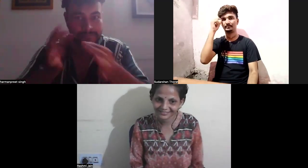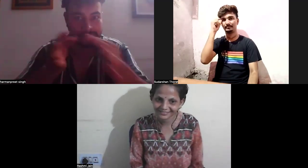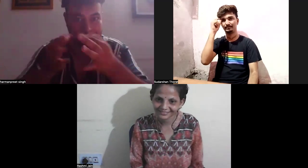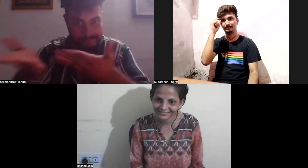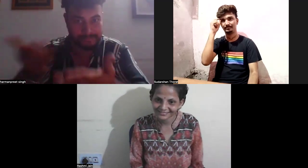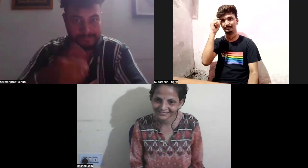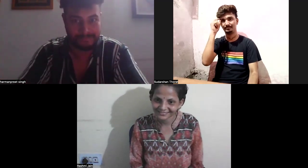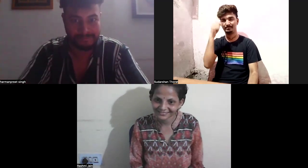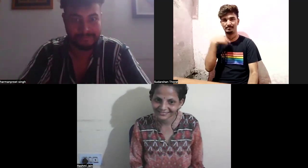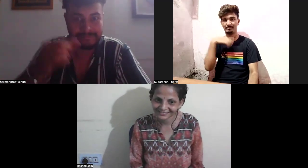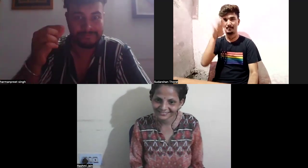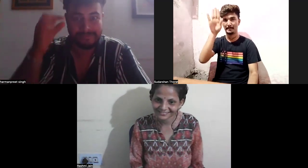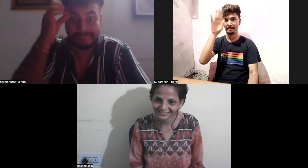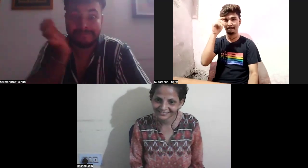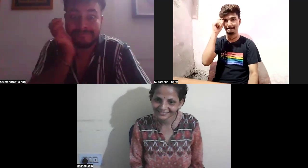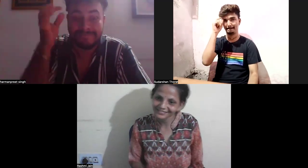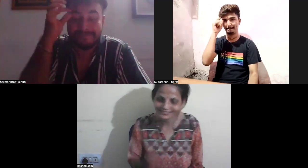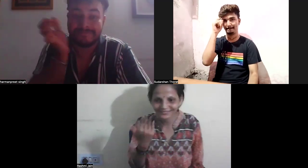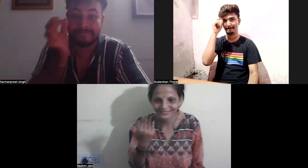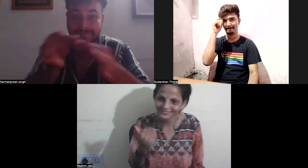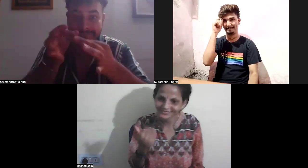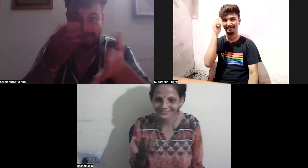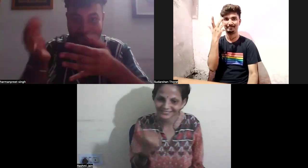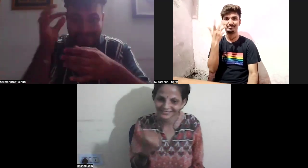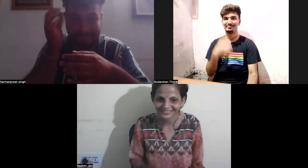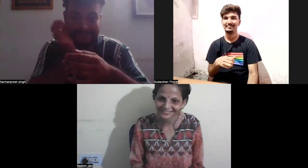Yes, Sudarshan, you can go ahead with the explanation.